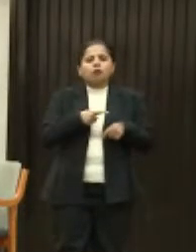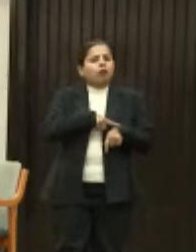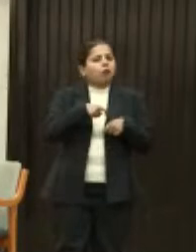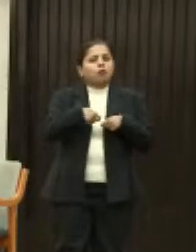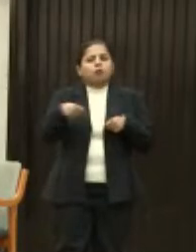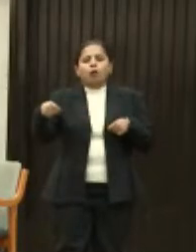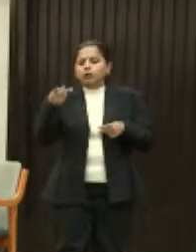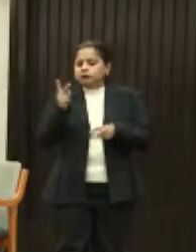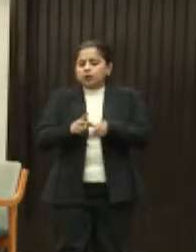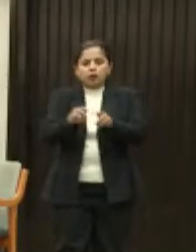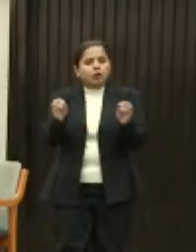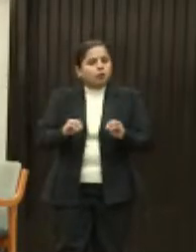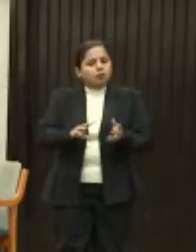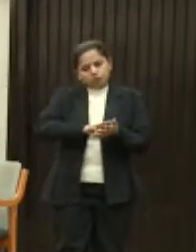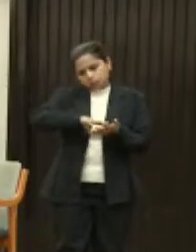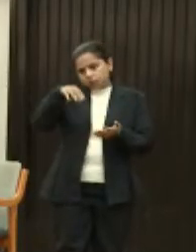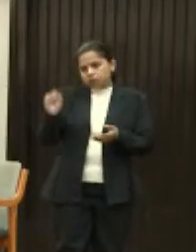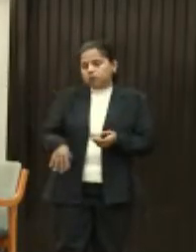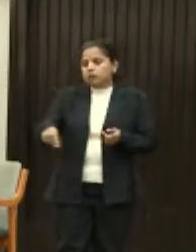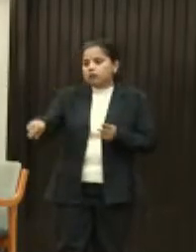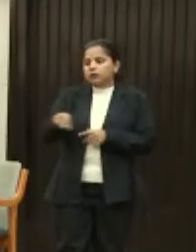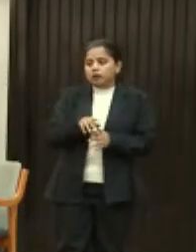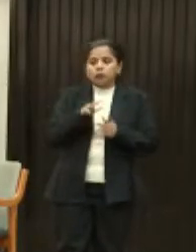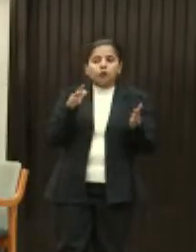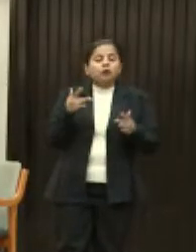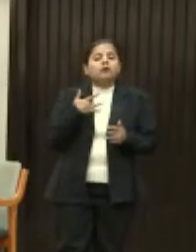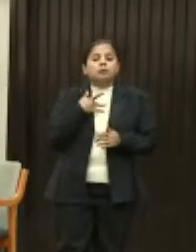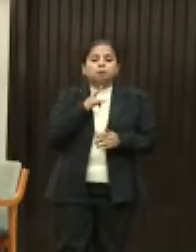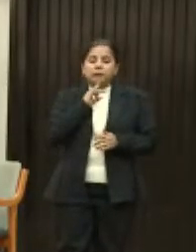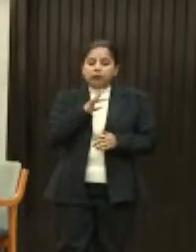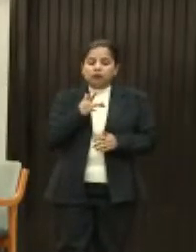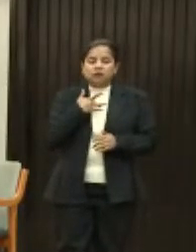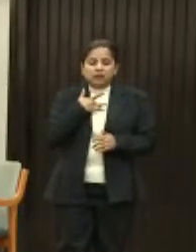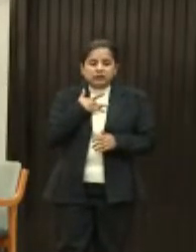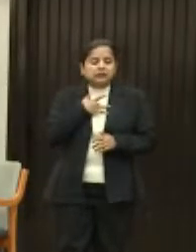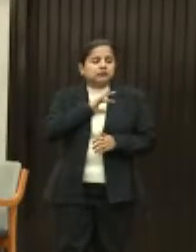to exist. That is a much more painstaking exercise.